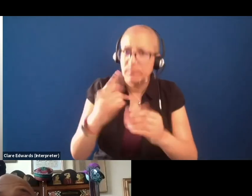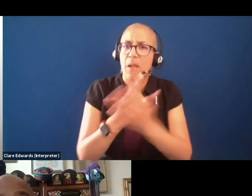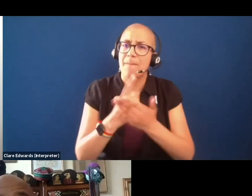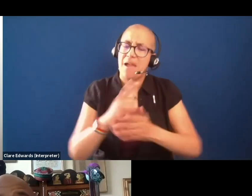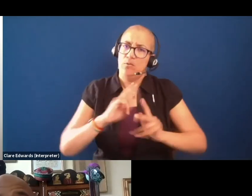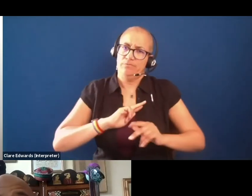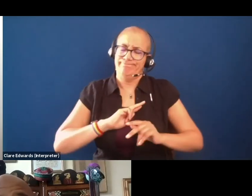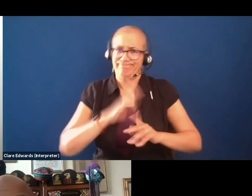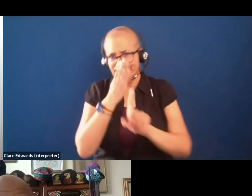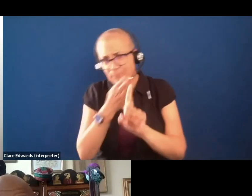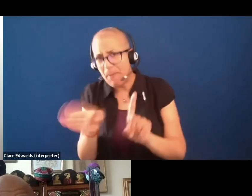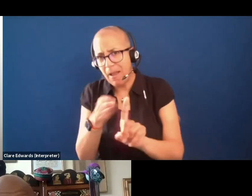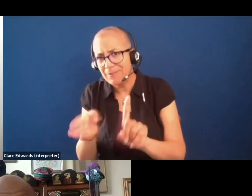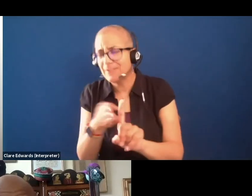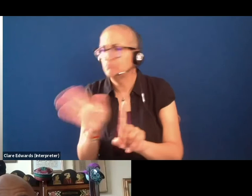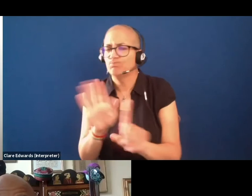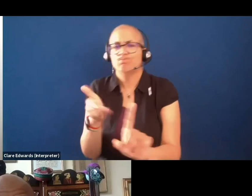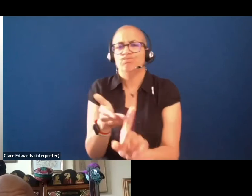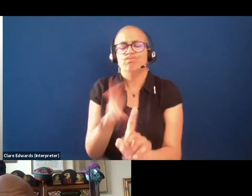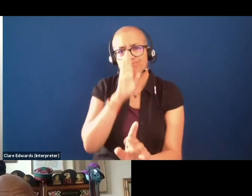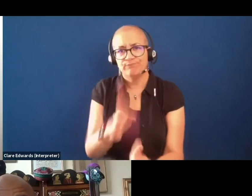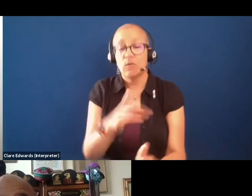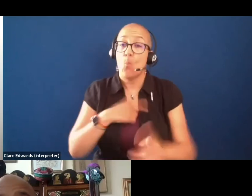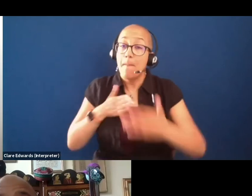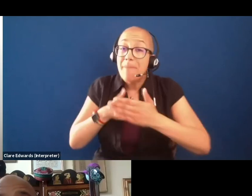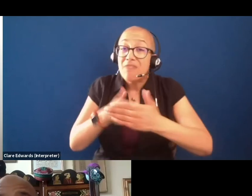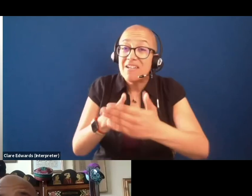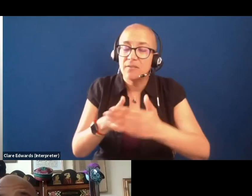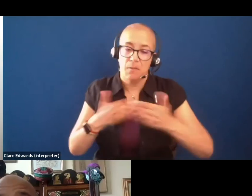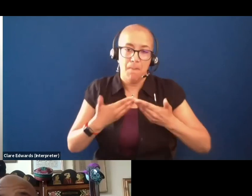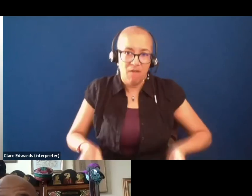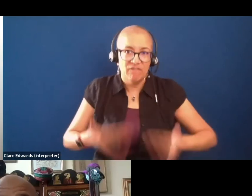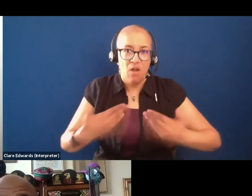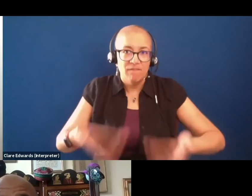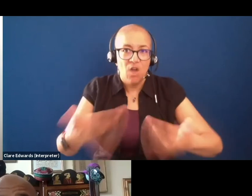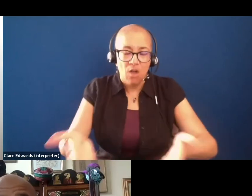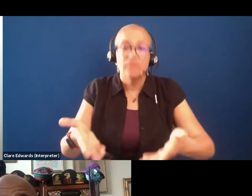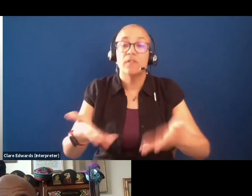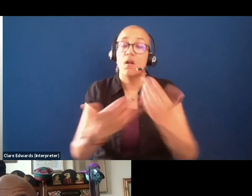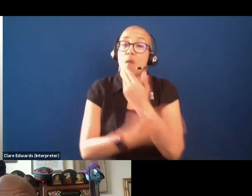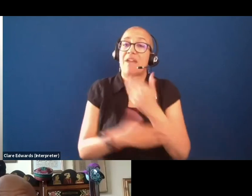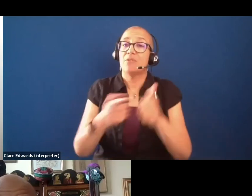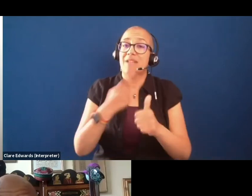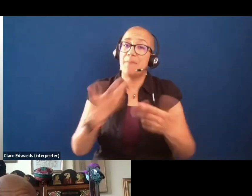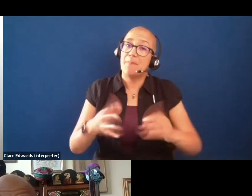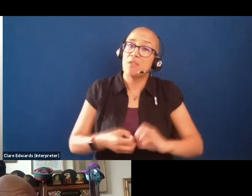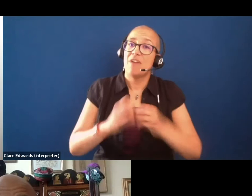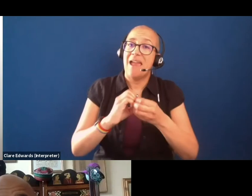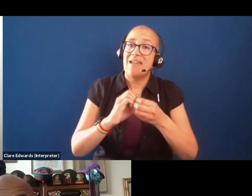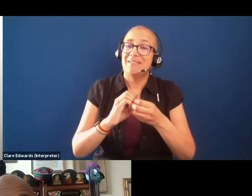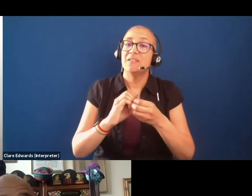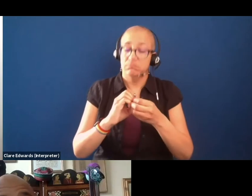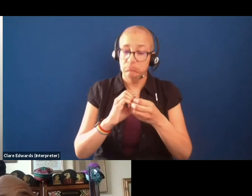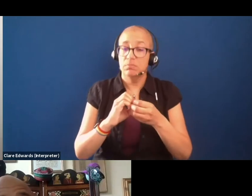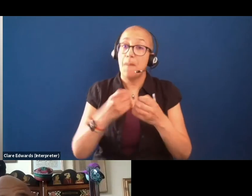continually seek out barriers to access and remove them. Brownton Abbey is created by and centres disabled